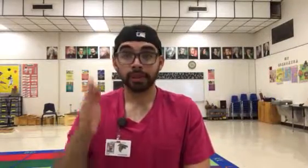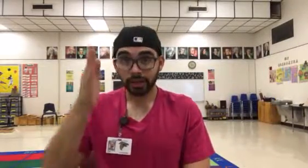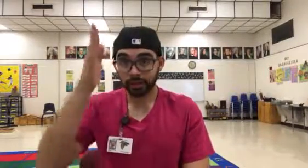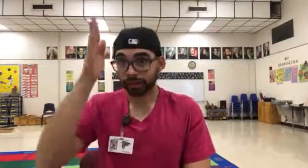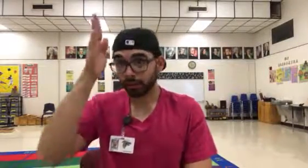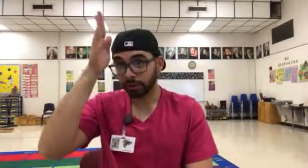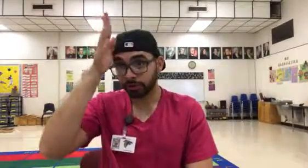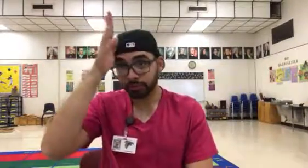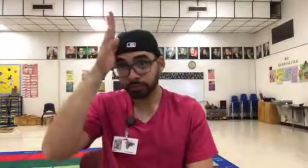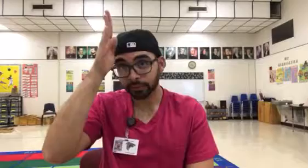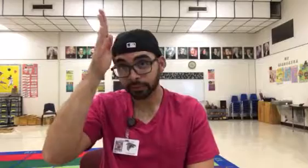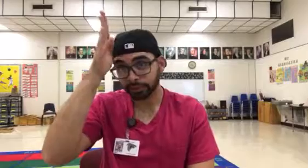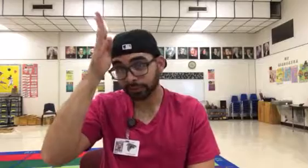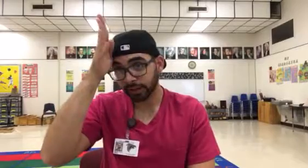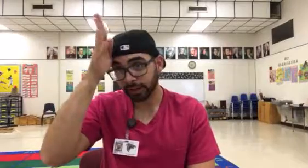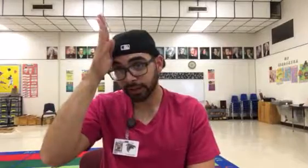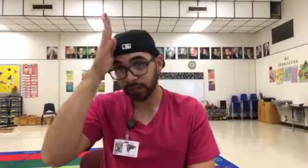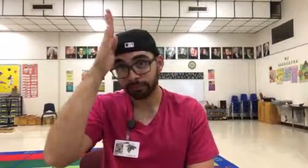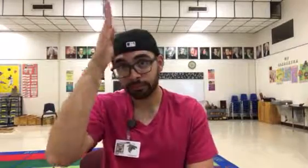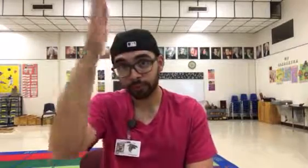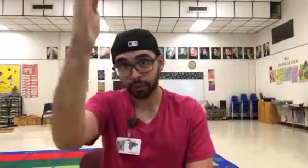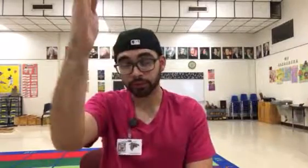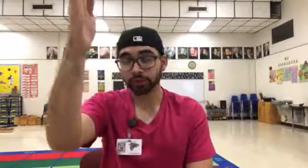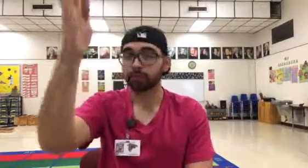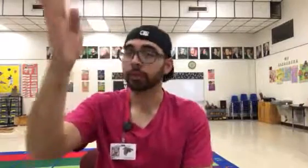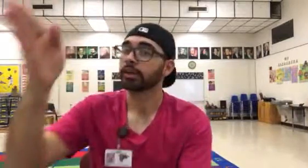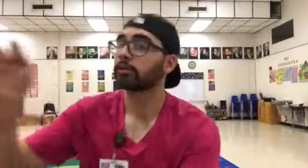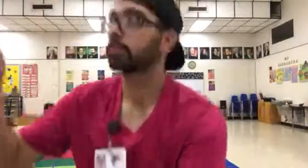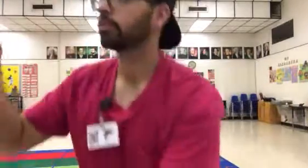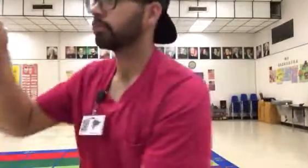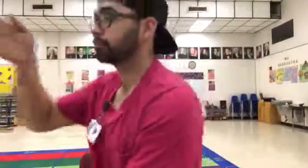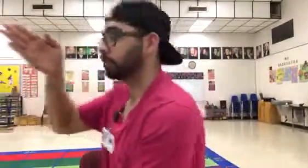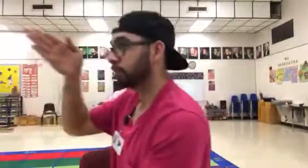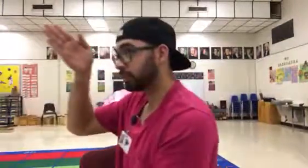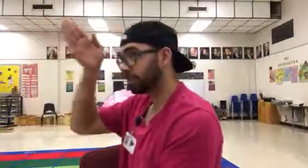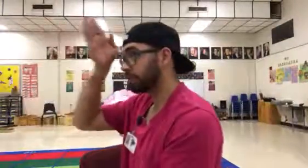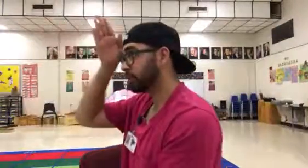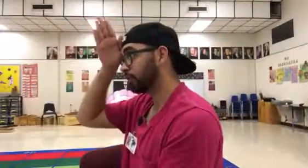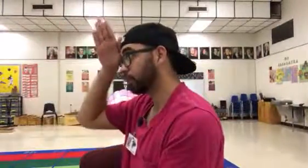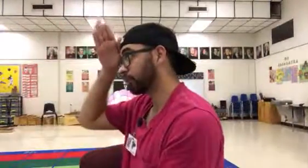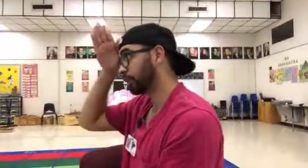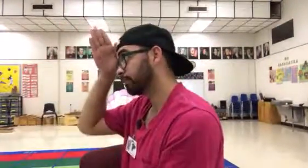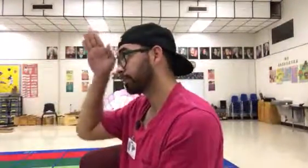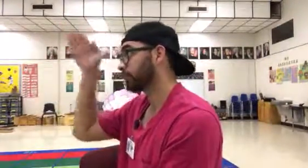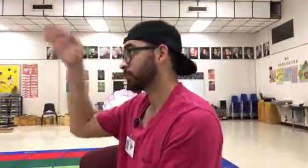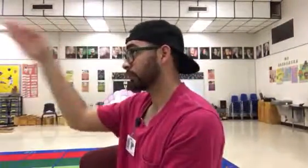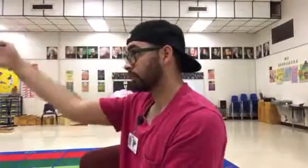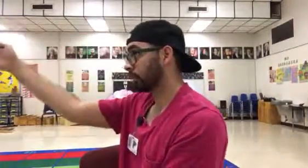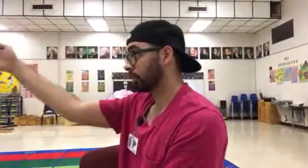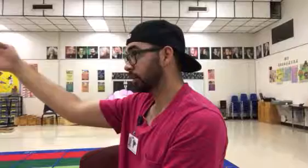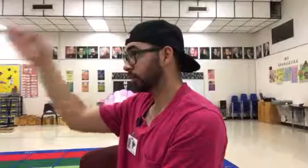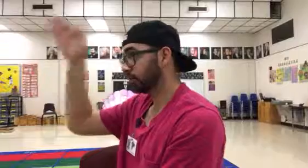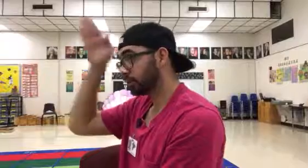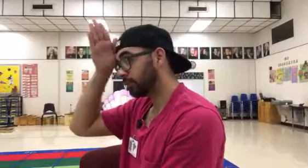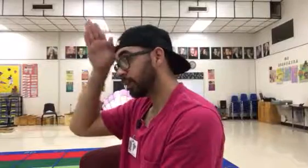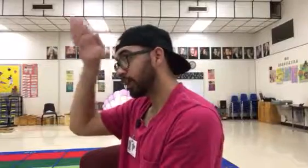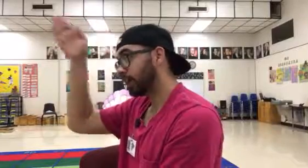Someday you're going to go with your flat hand forward from your forehead, because this means future. So someday,